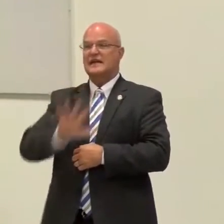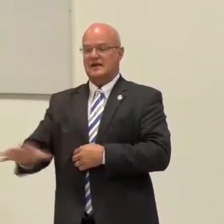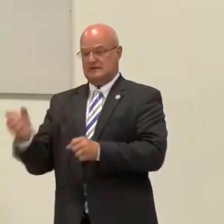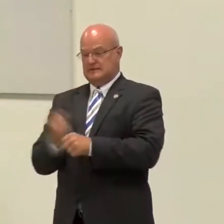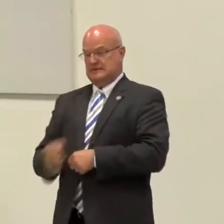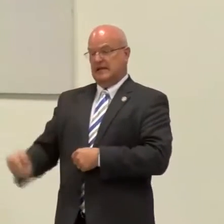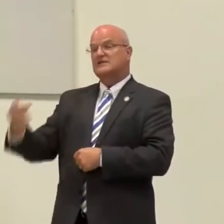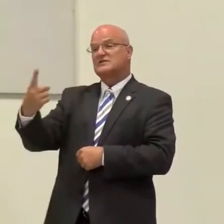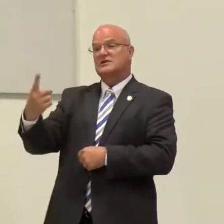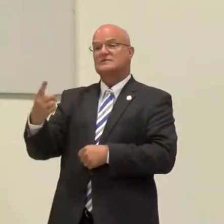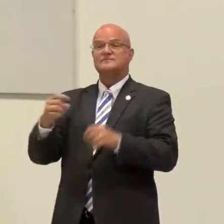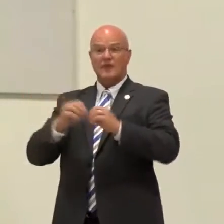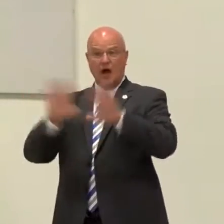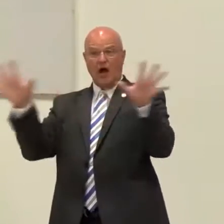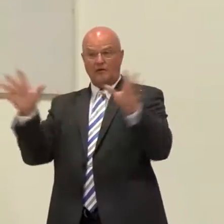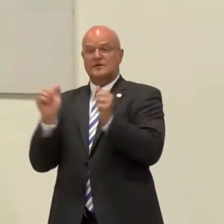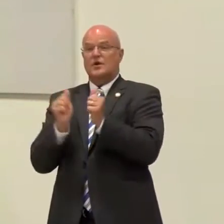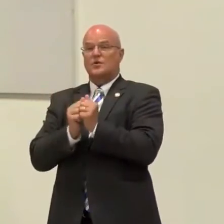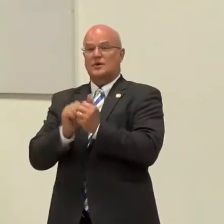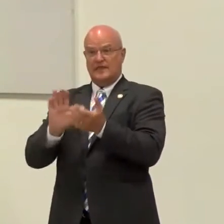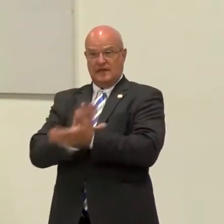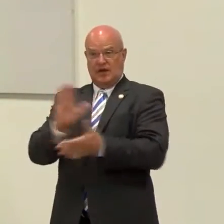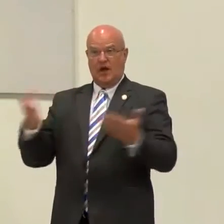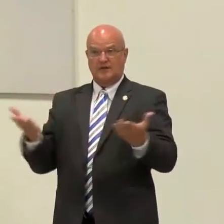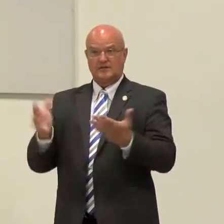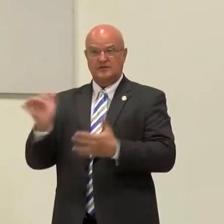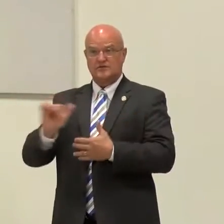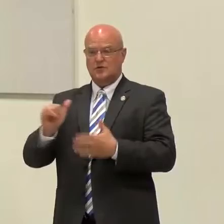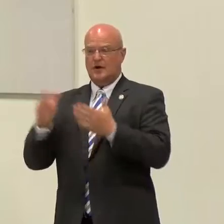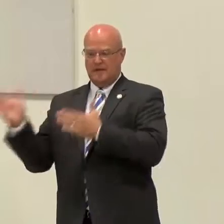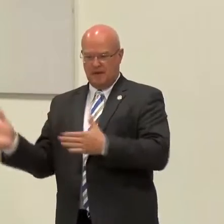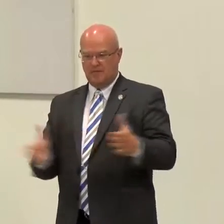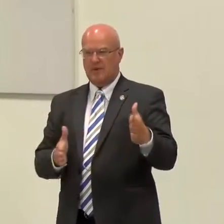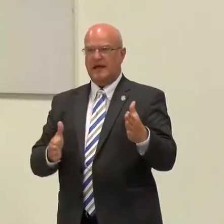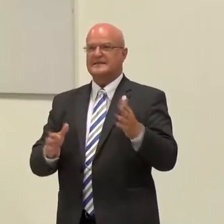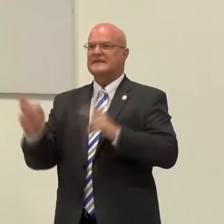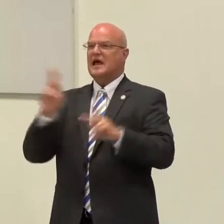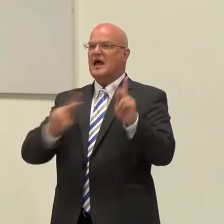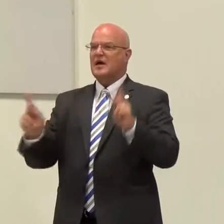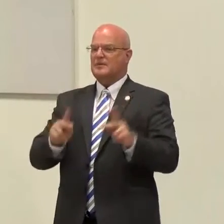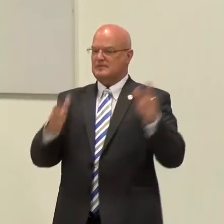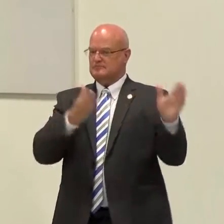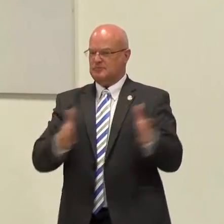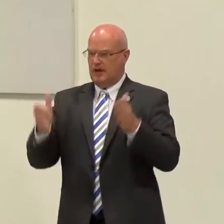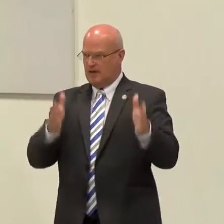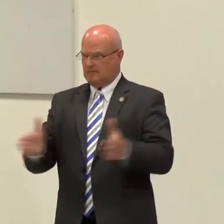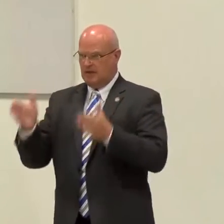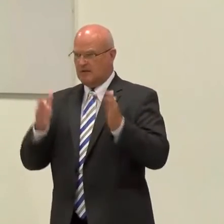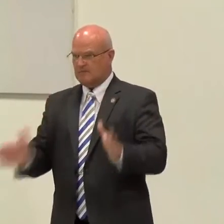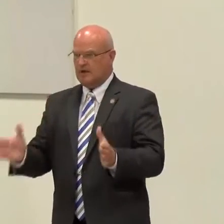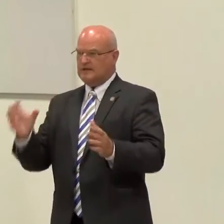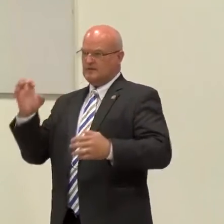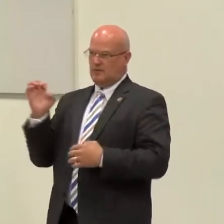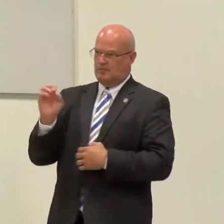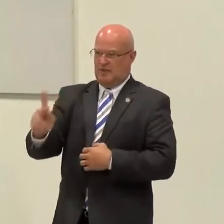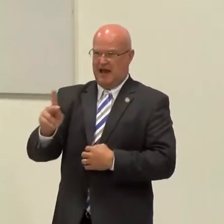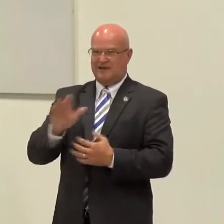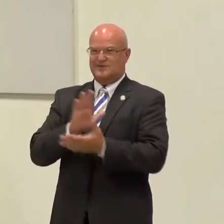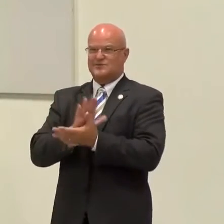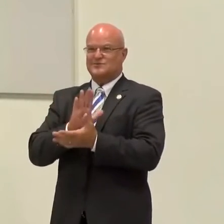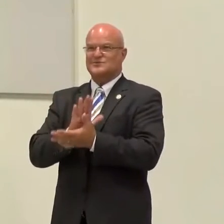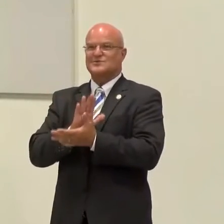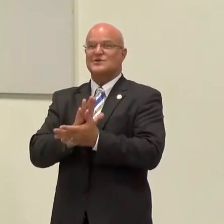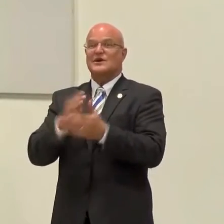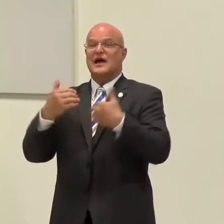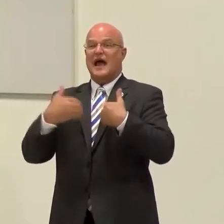year. Obviously with the college here and their plans, and everyone's planning on going back to school,